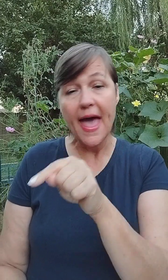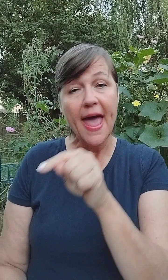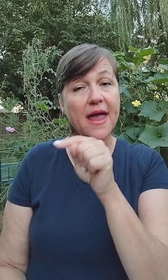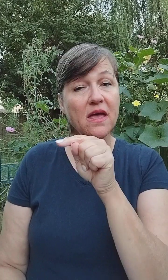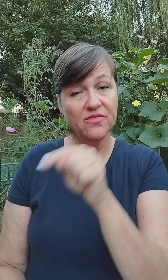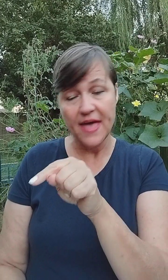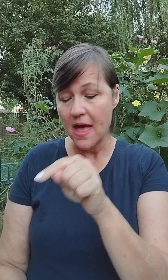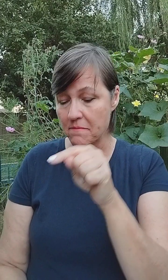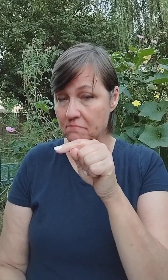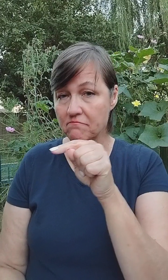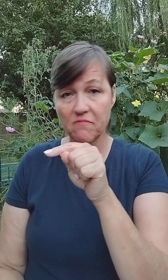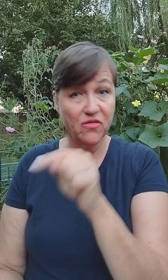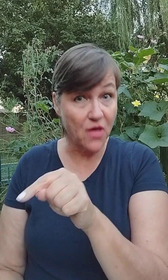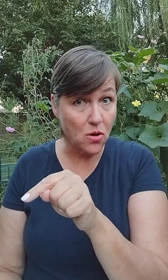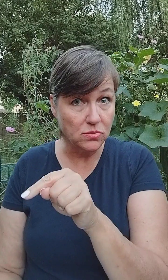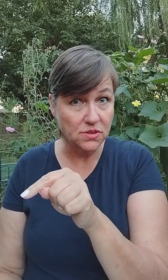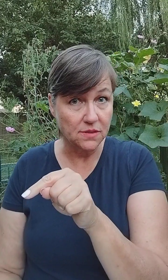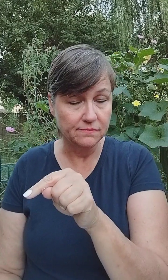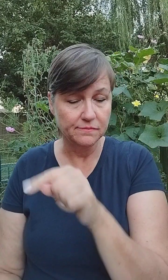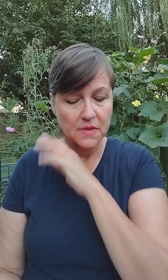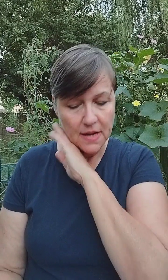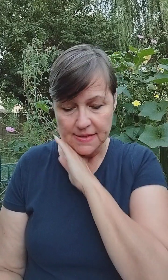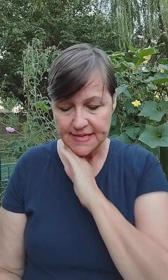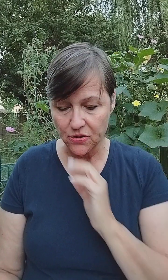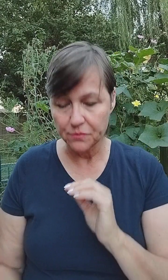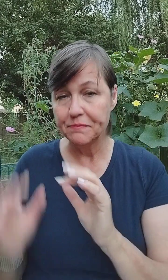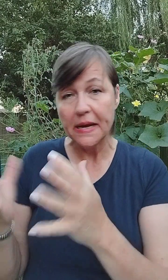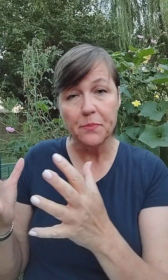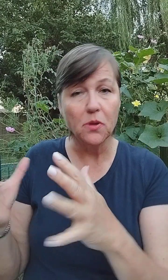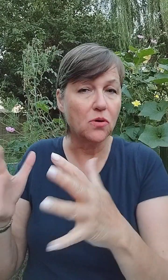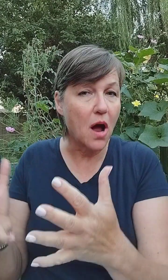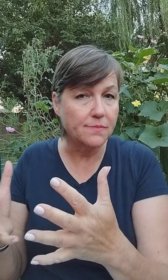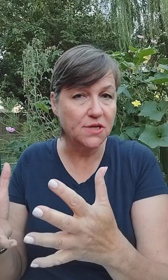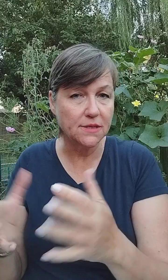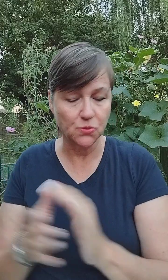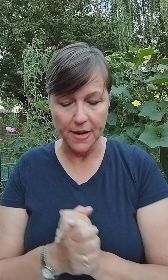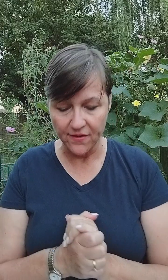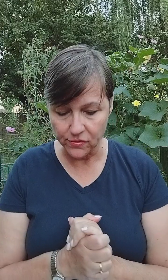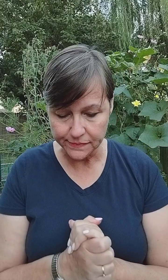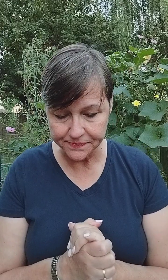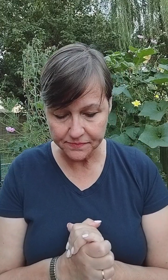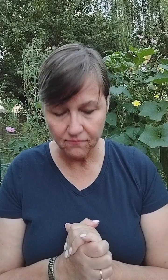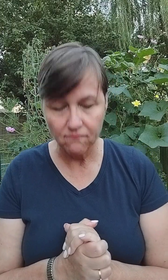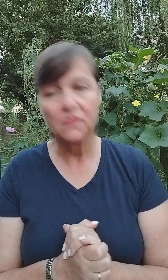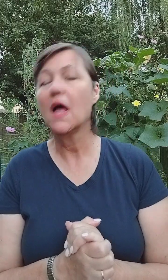they, them, those. It's either people or objects, whatever.